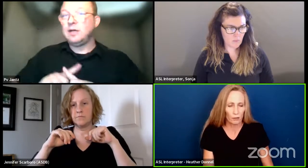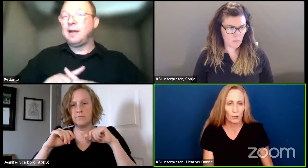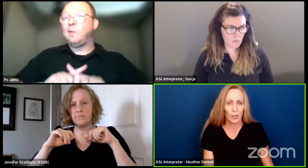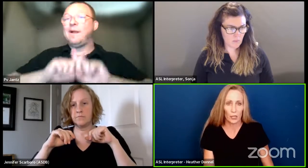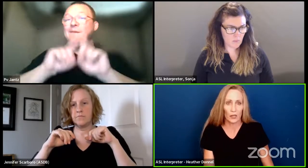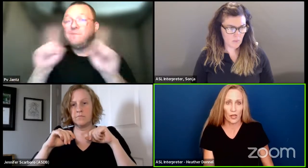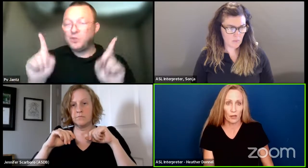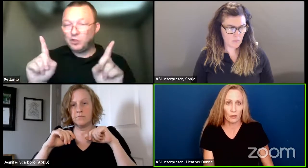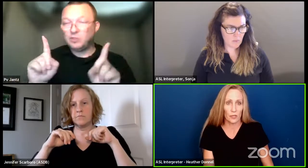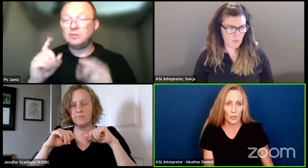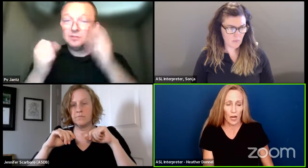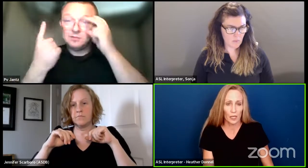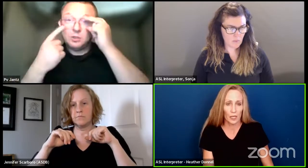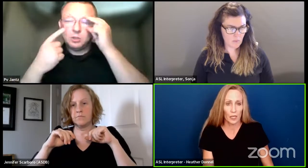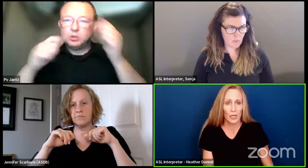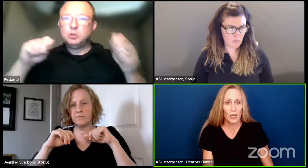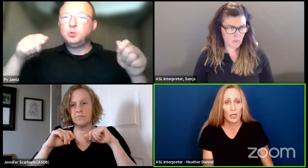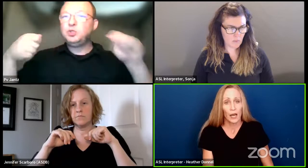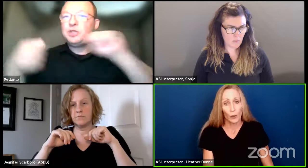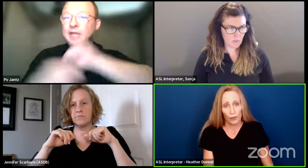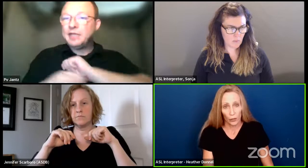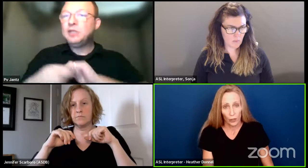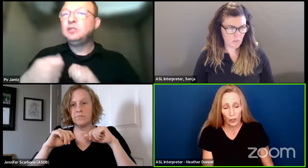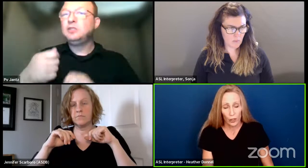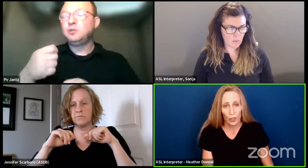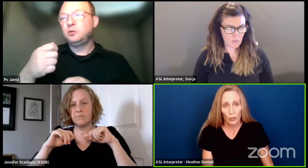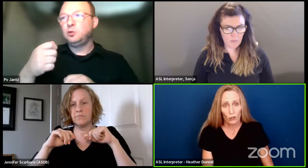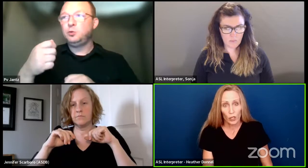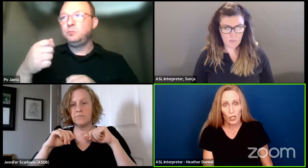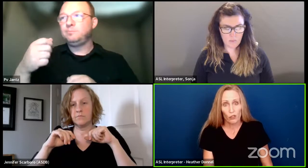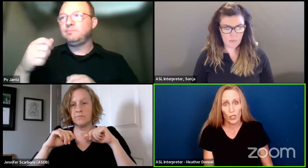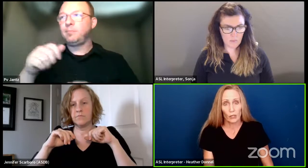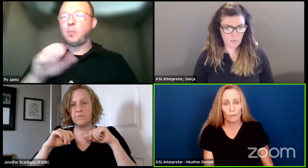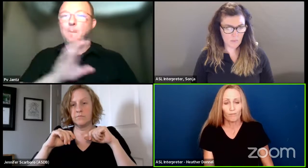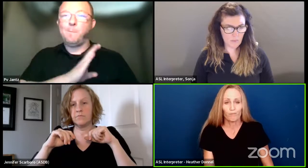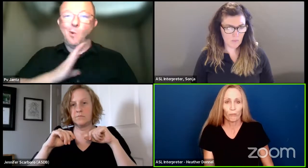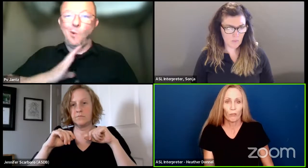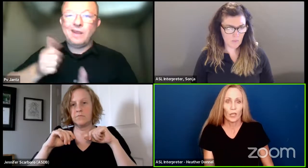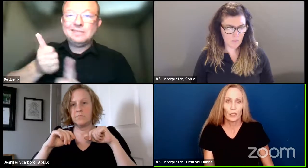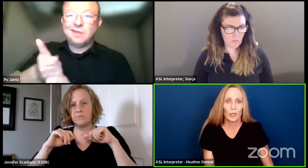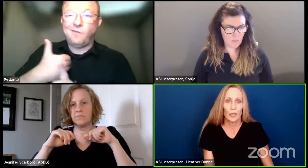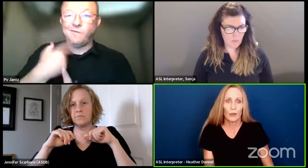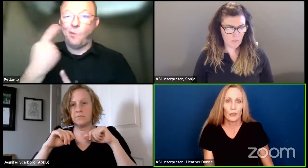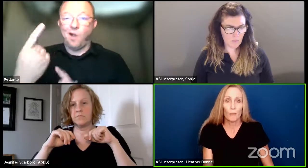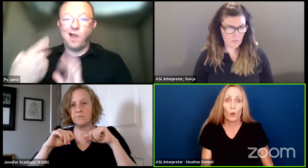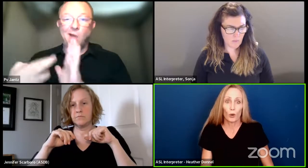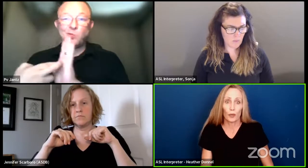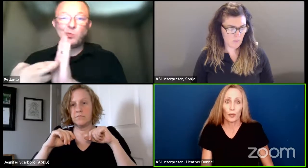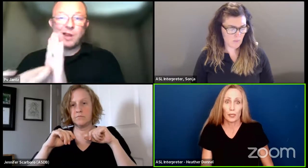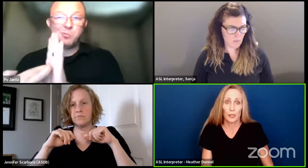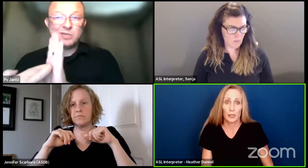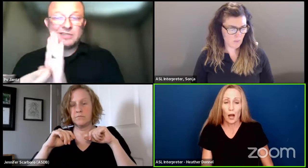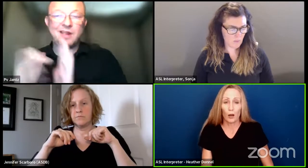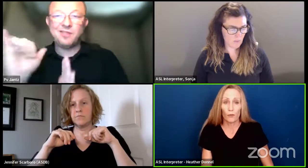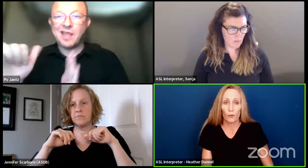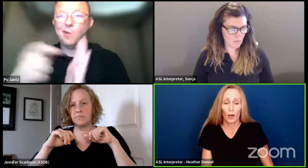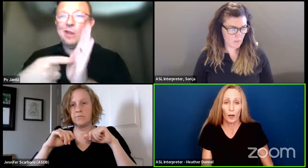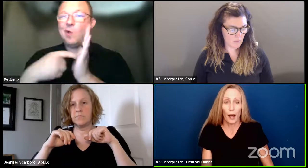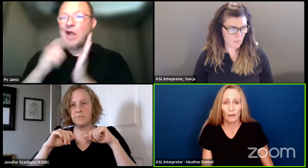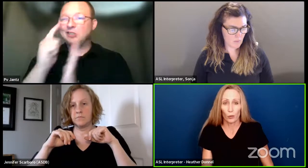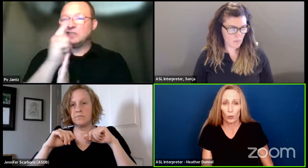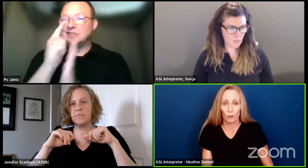budget. It is there, it's assigned. However, changing the board